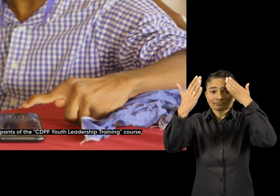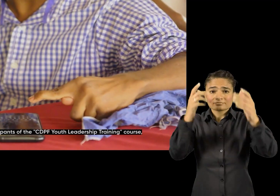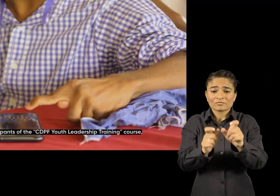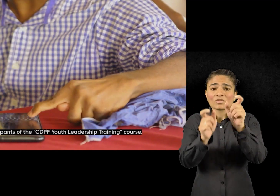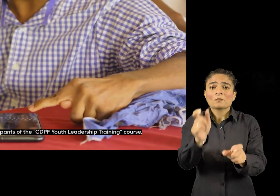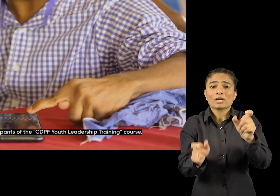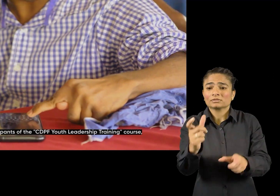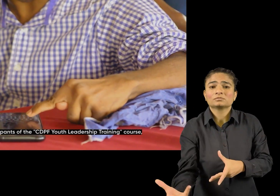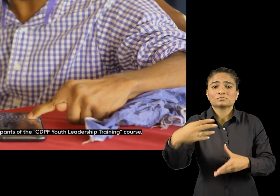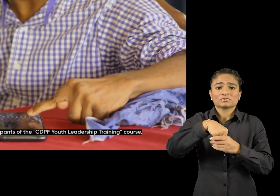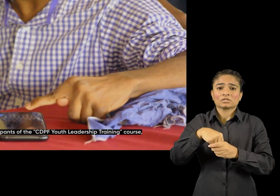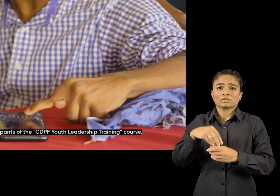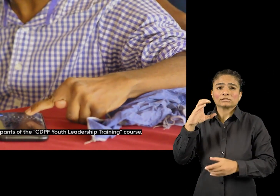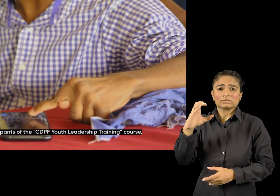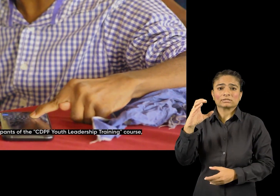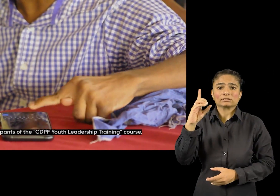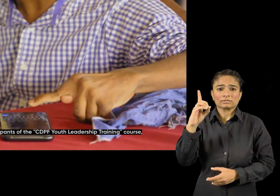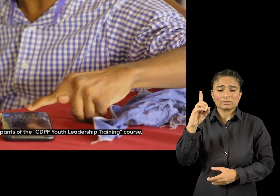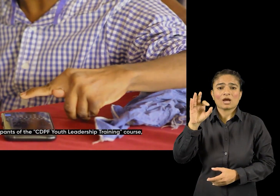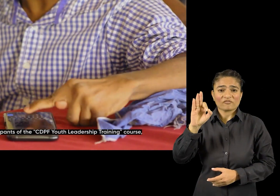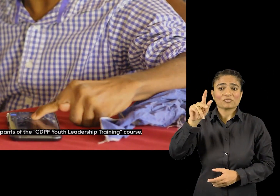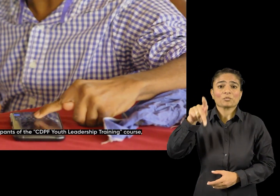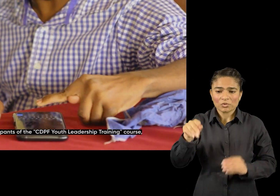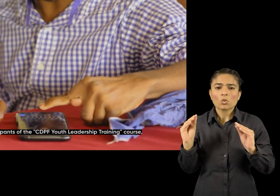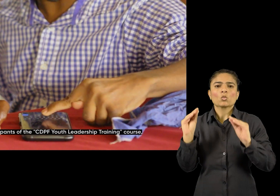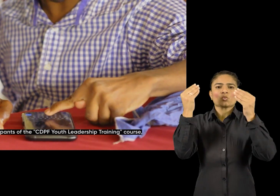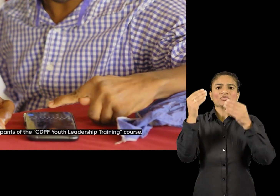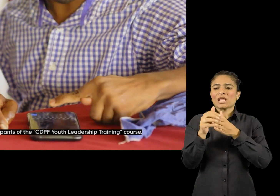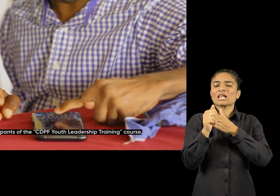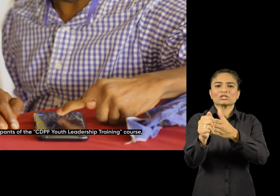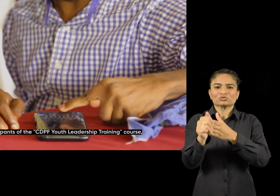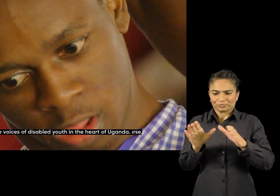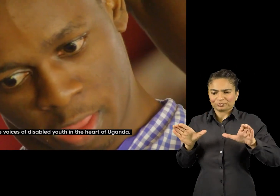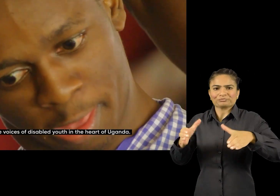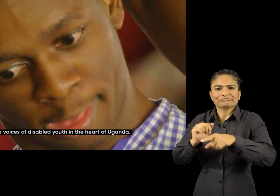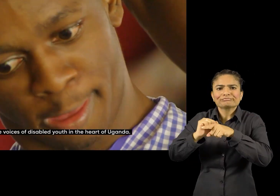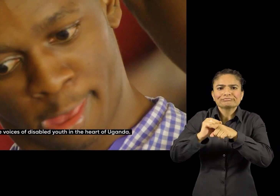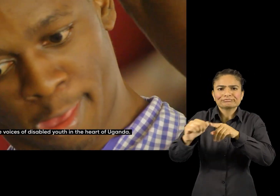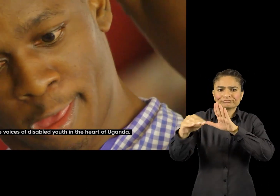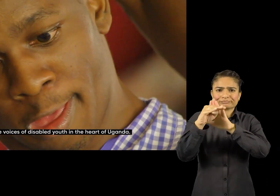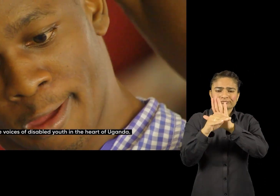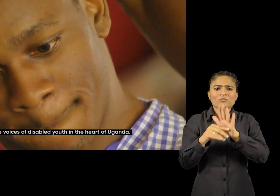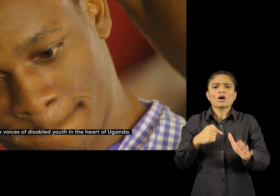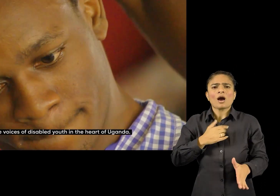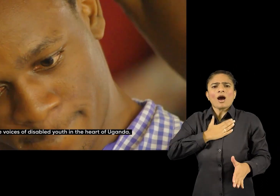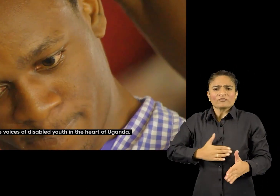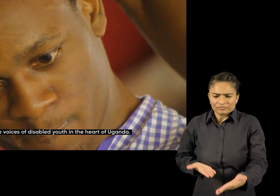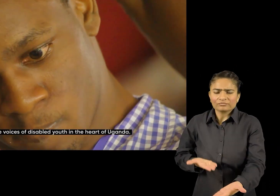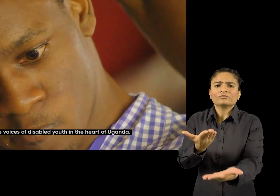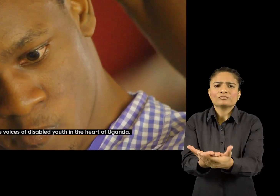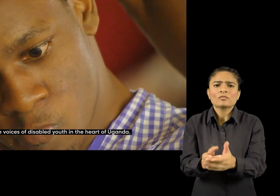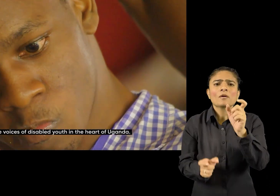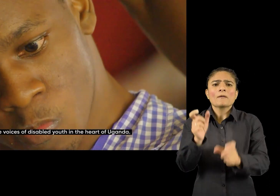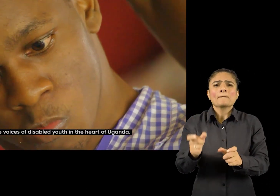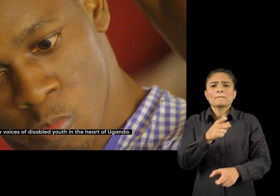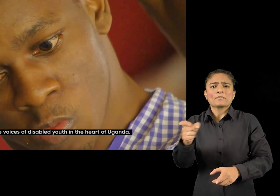Greetings to all participants of the CDFP Youth Leadership Training Course. Allow me to convey the voices of our